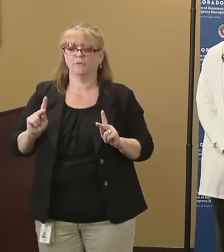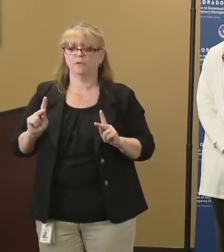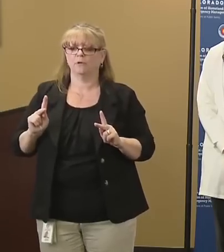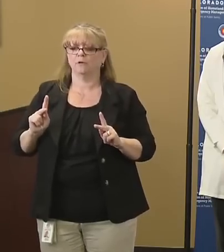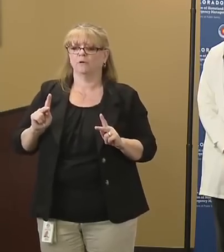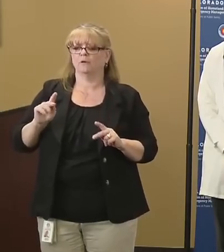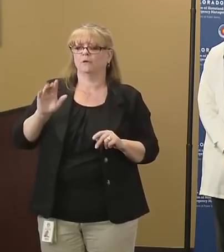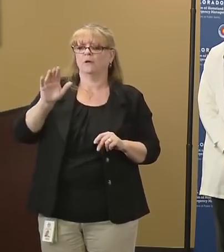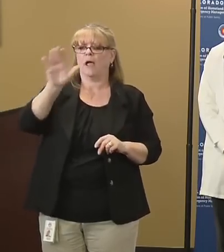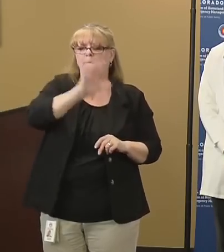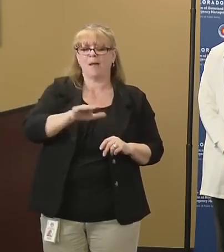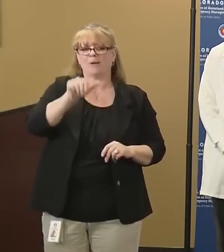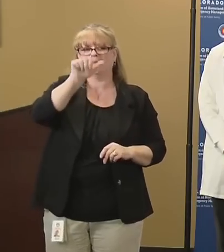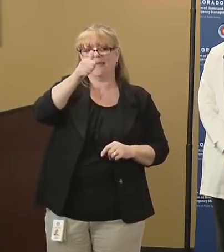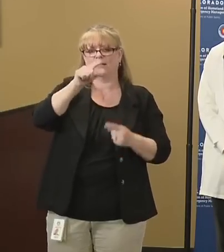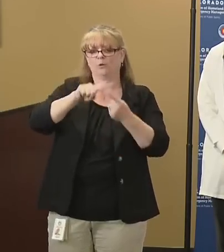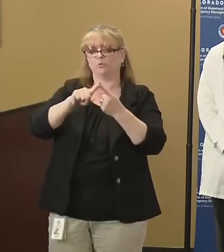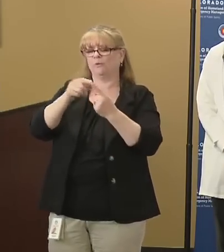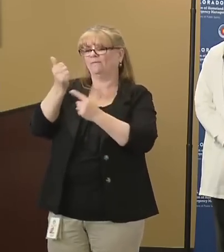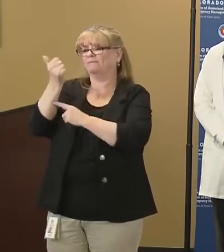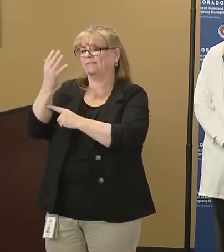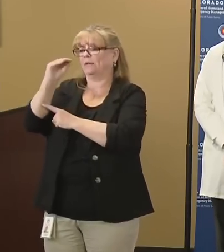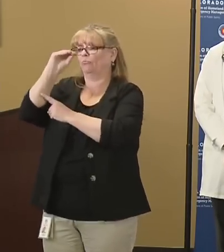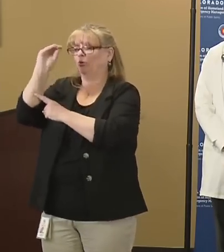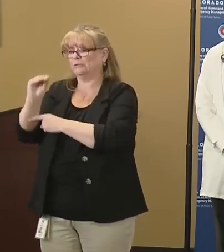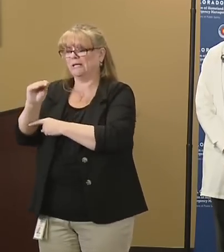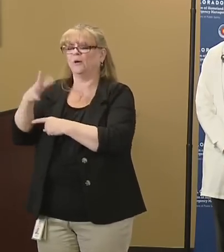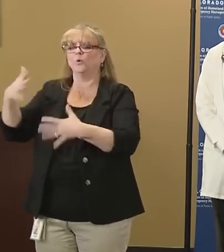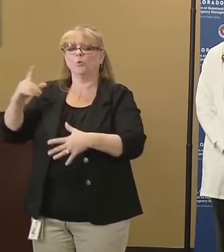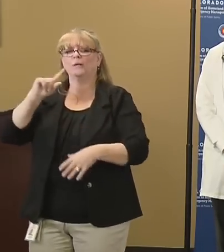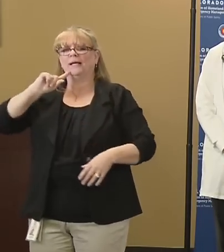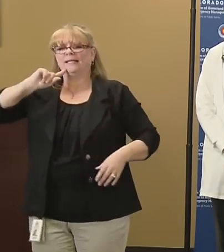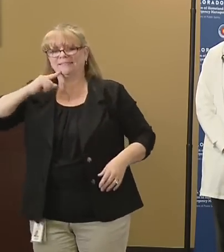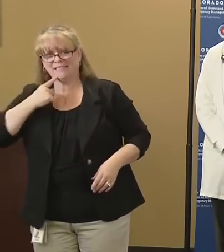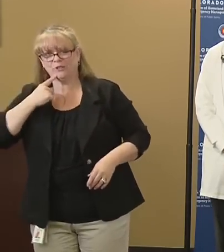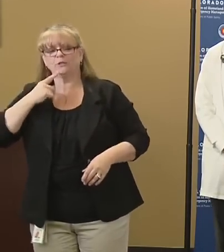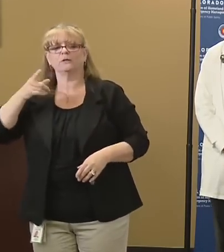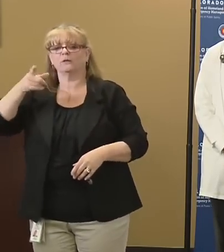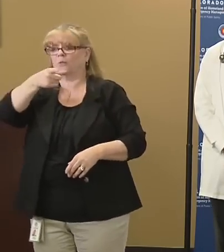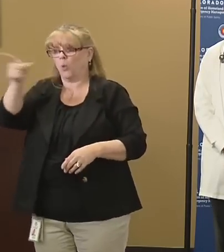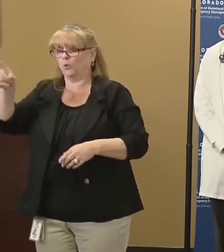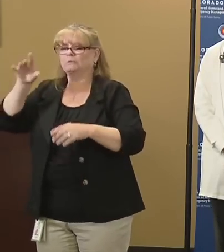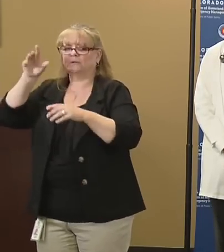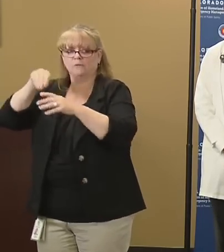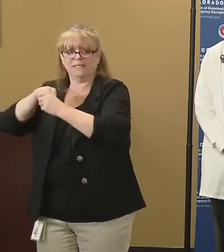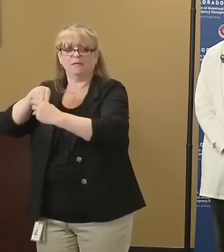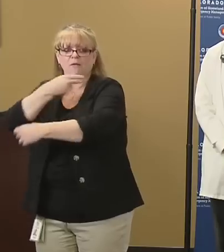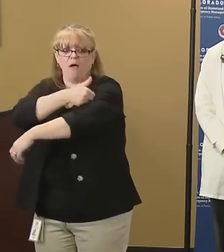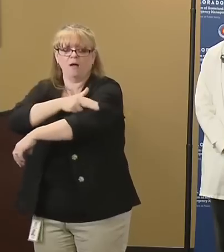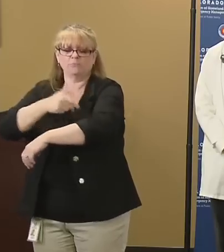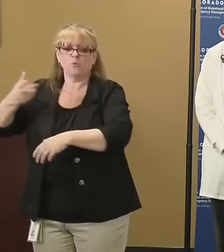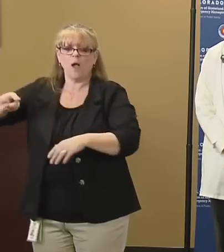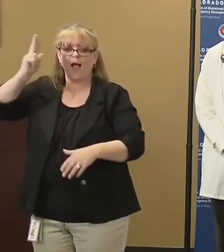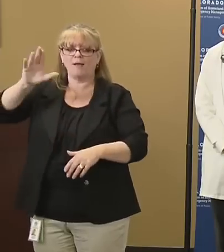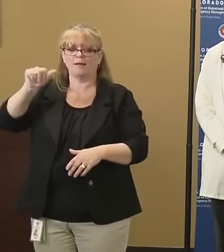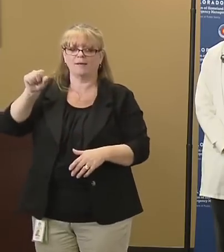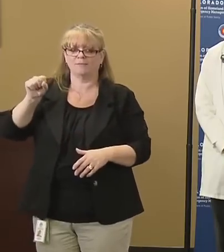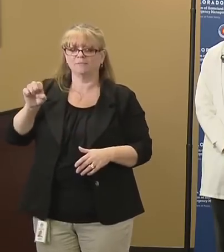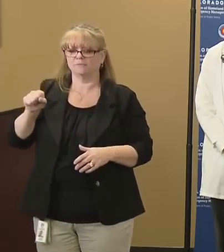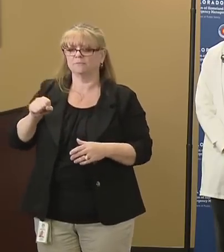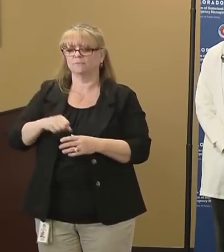dangerous, and a much higher hospitalization rate as well. So we took those actions around severely limiting and